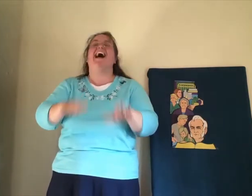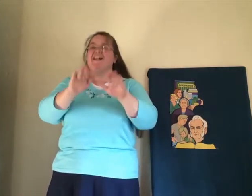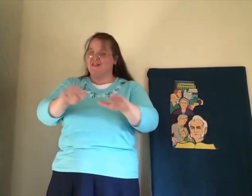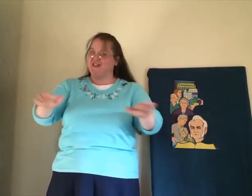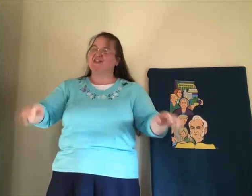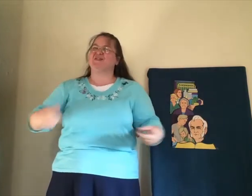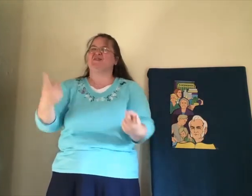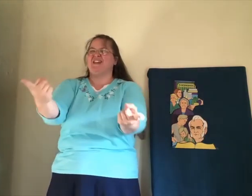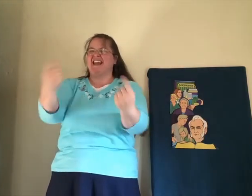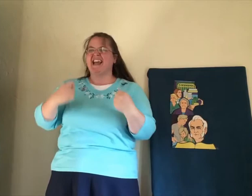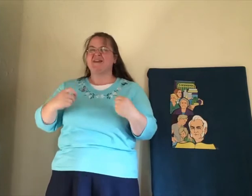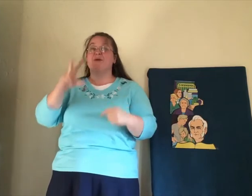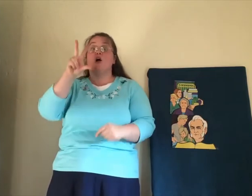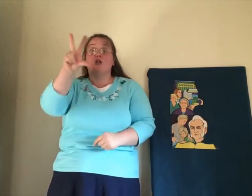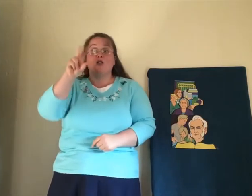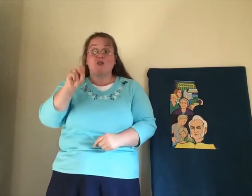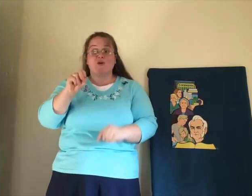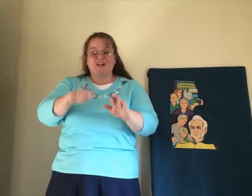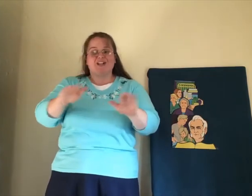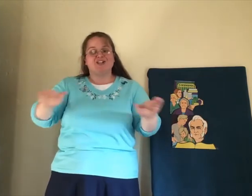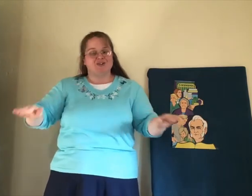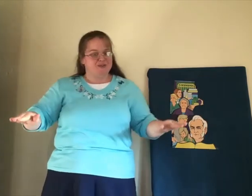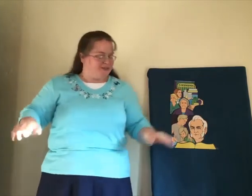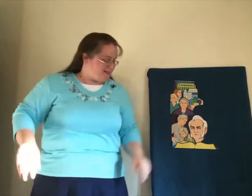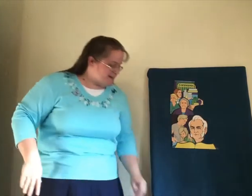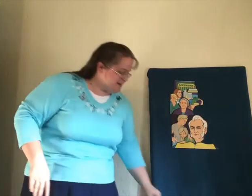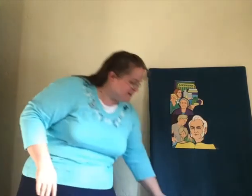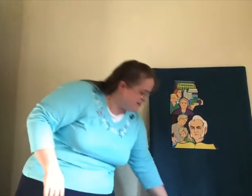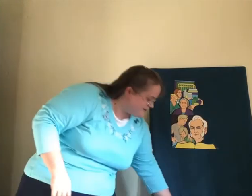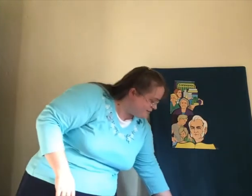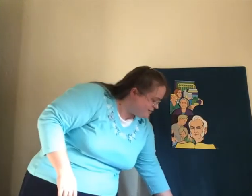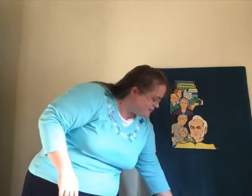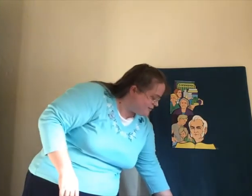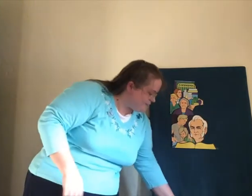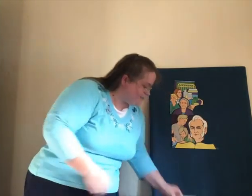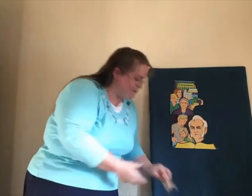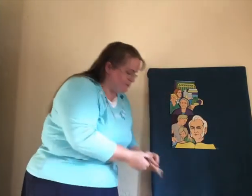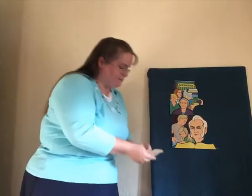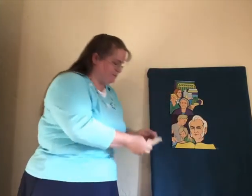home. And what happened? The children came. 30 children.